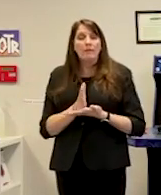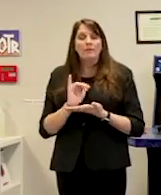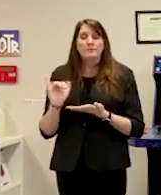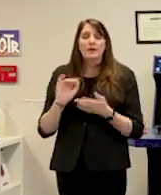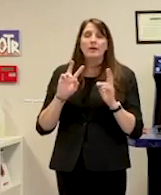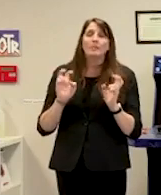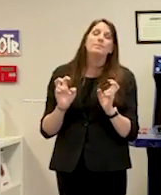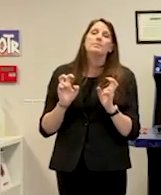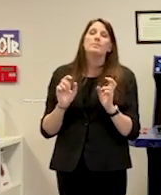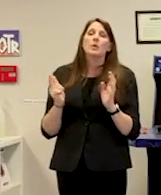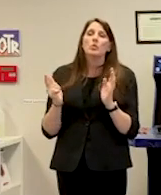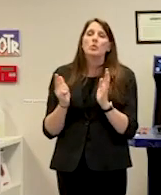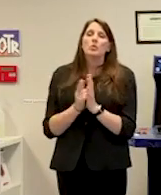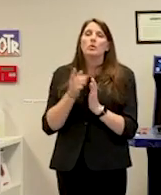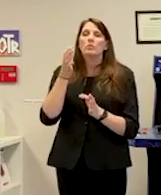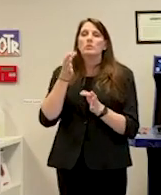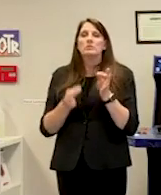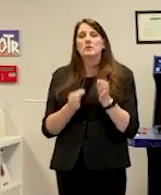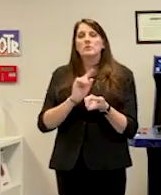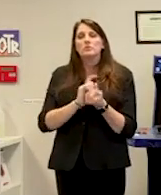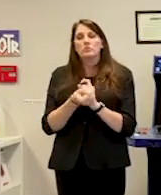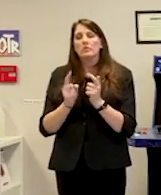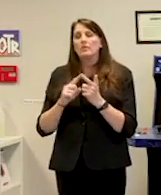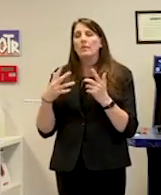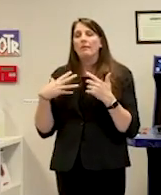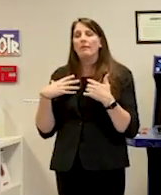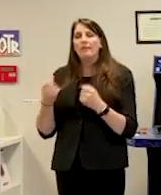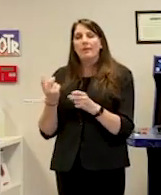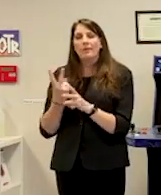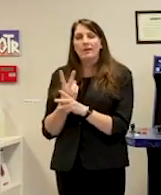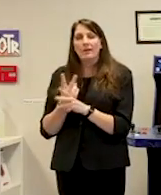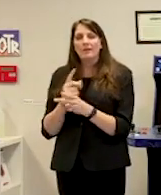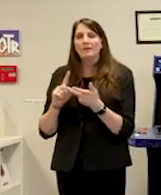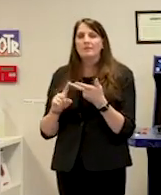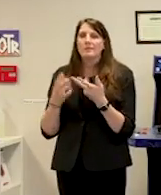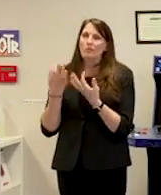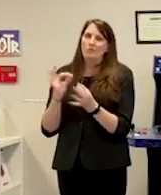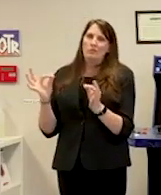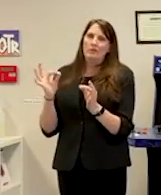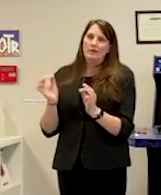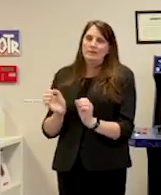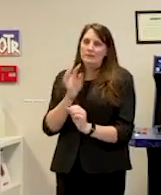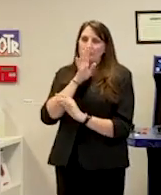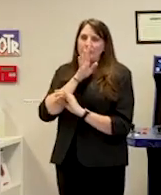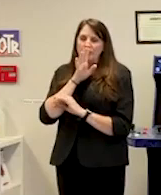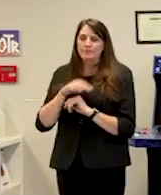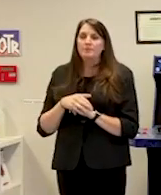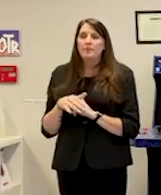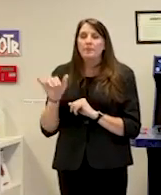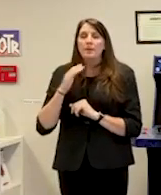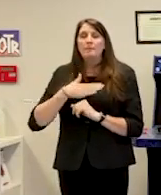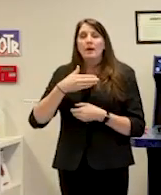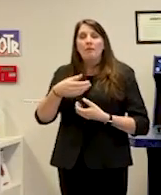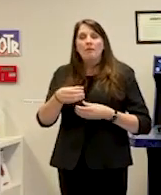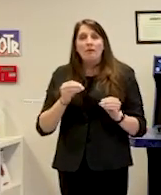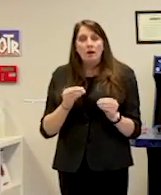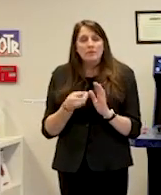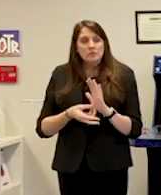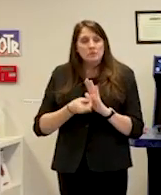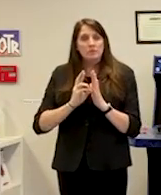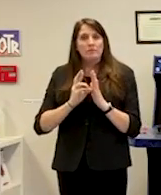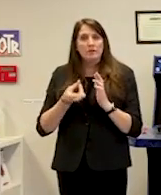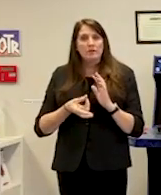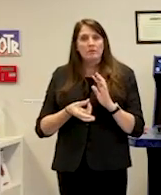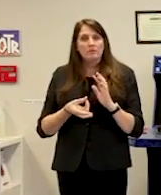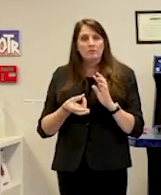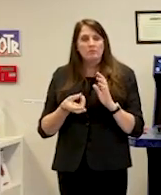as criminal justice reform, health care, and free speech. And my office has reviewed the report